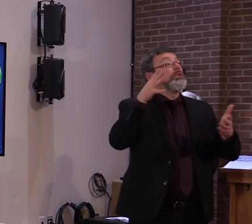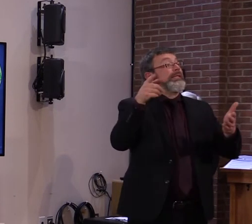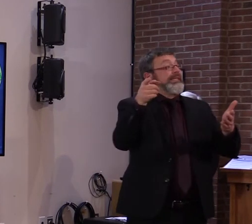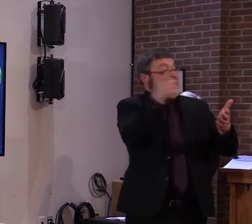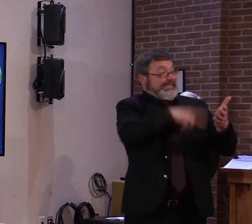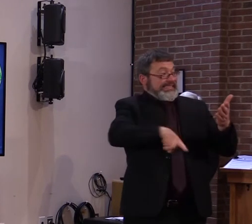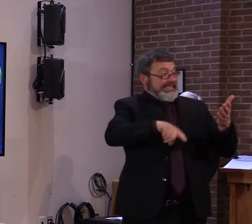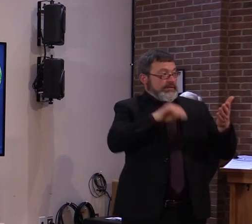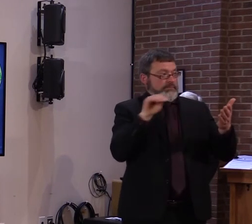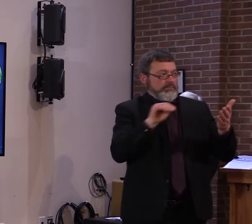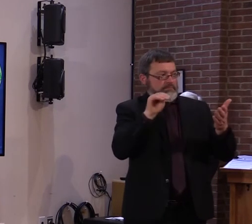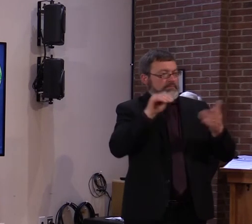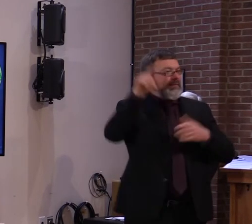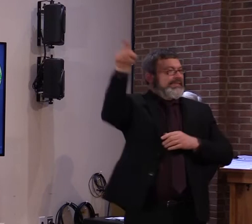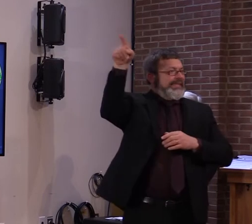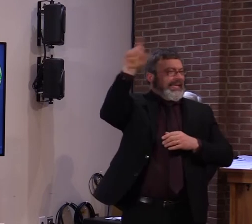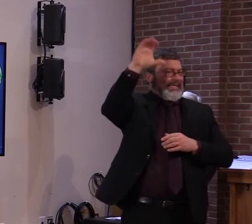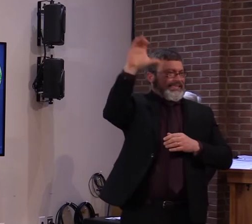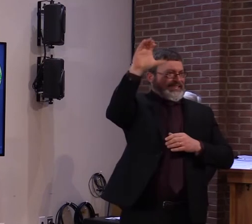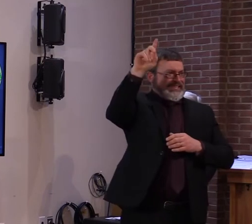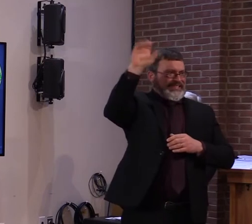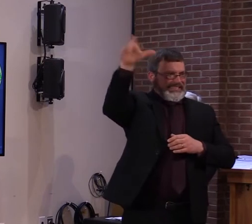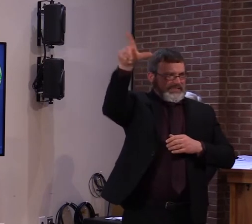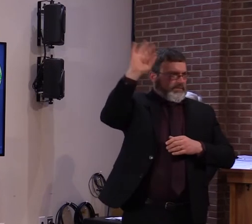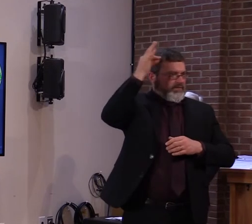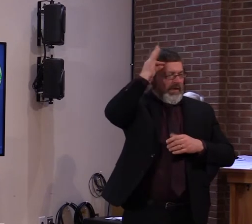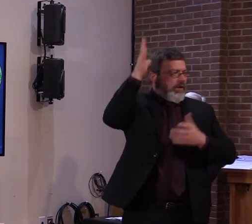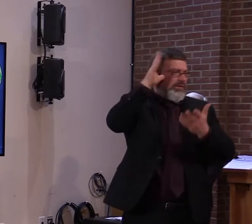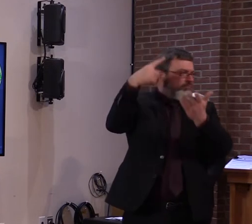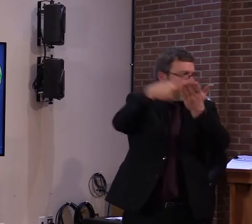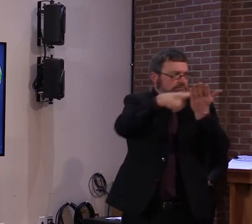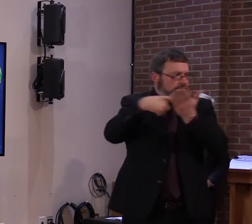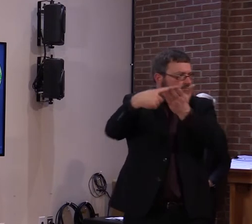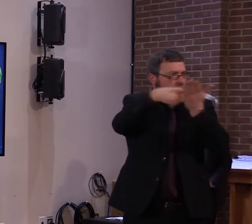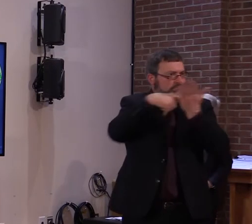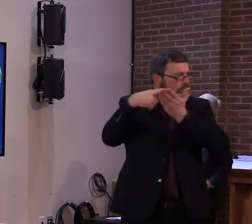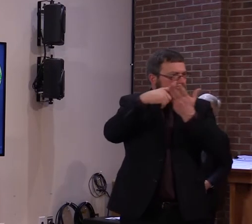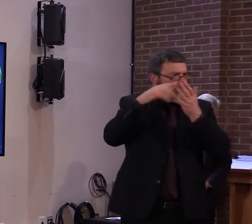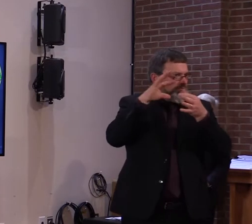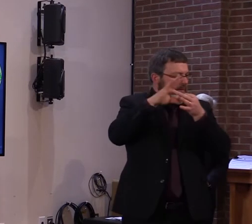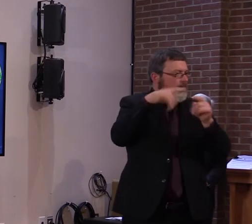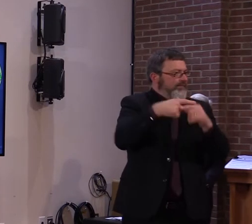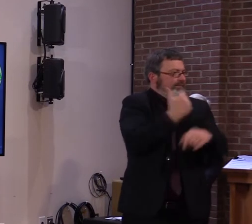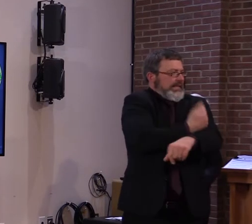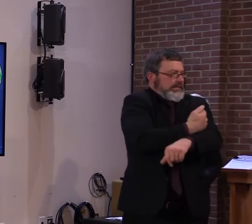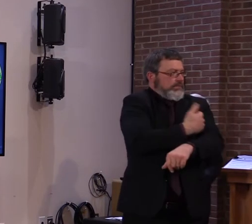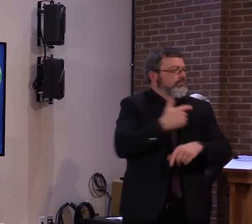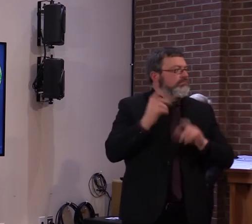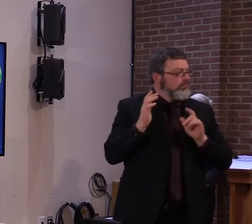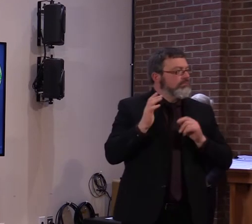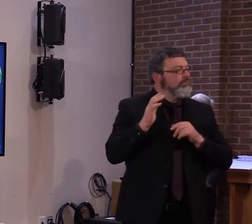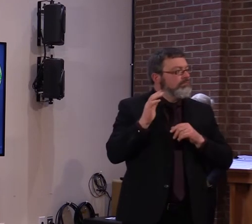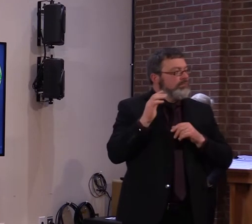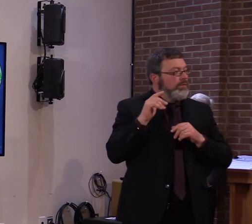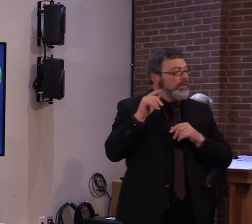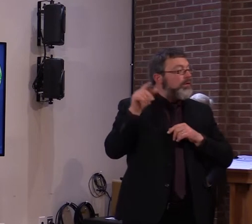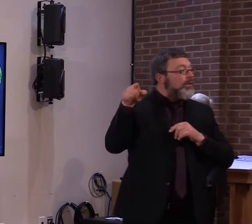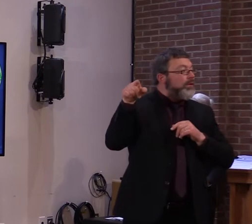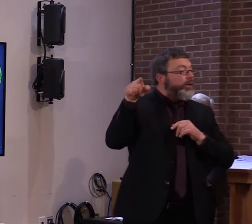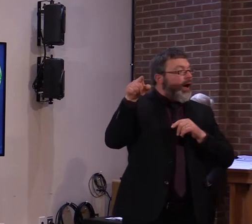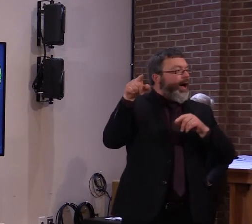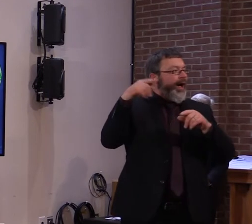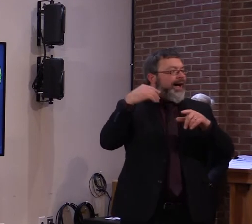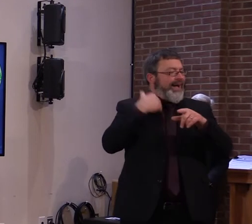only. The council that advises the FDA will be meeting in the second week of